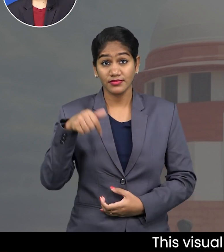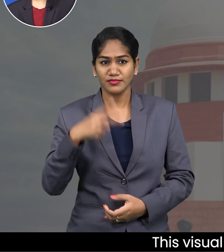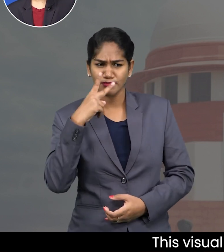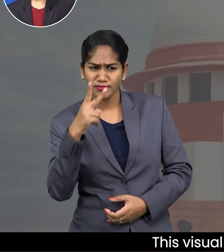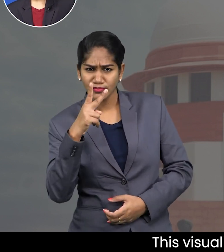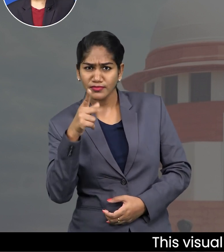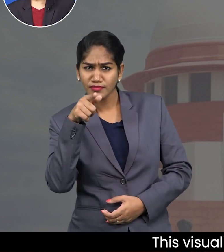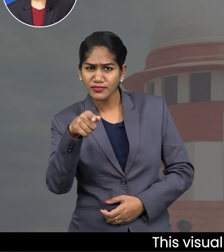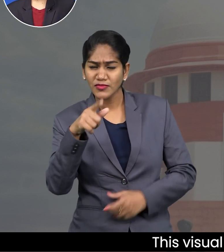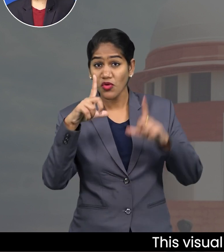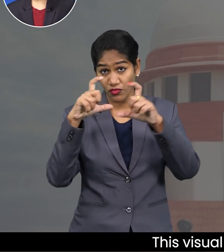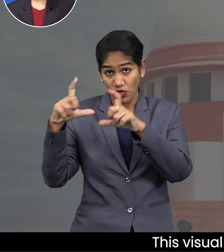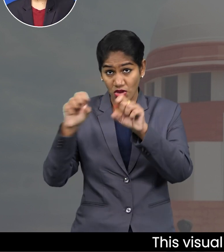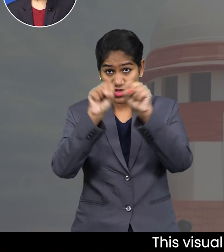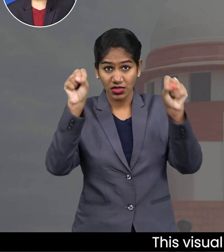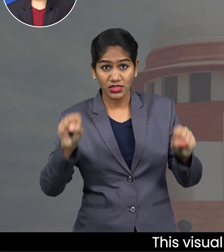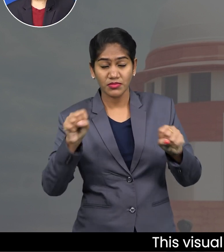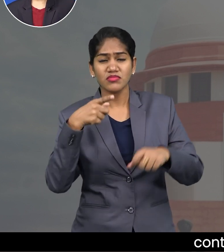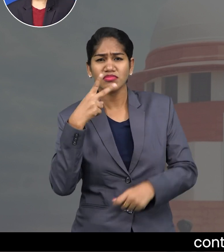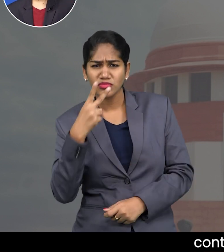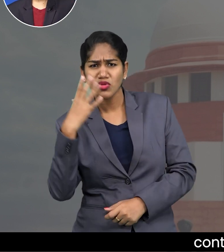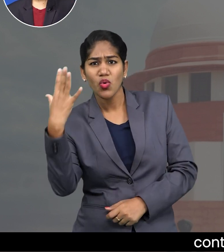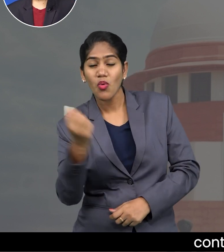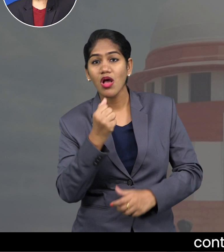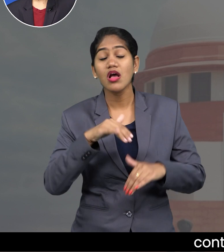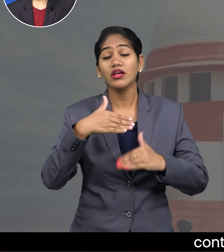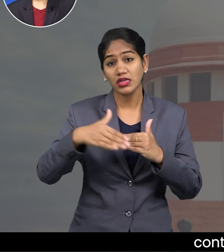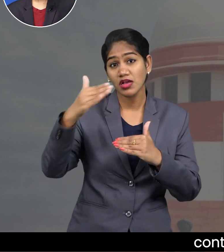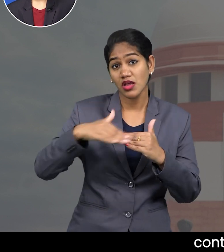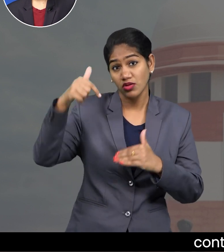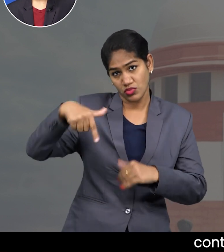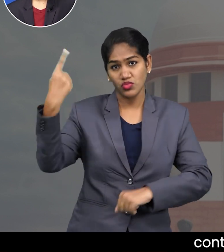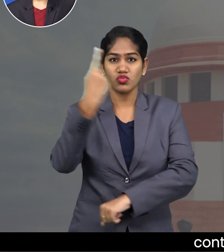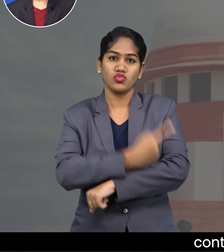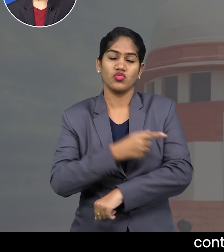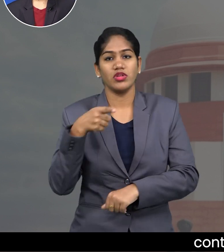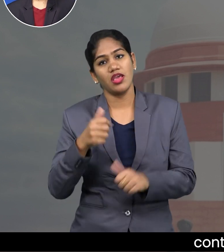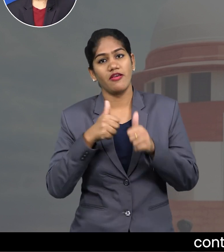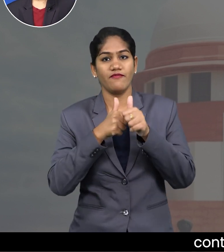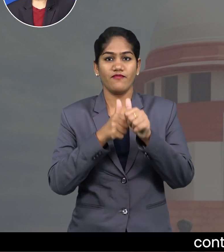This visual system of identification continues even today.